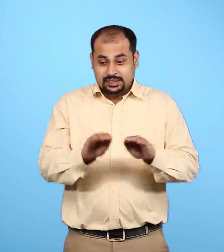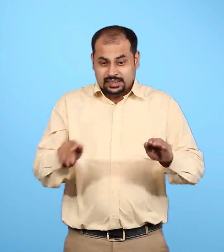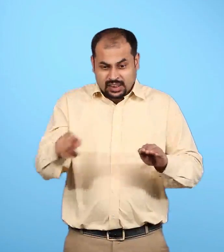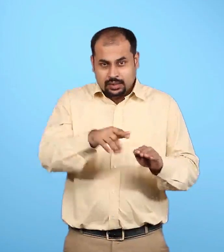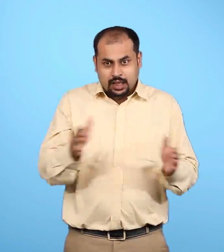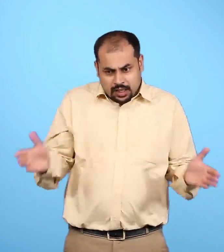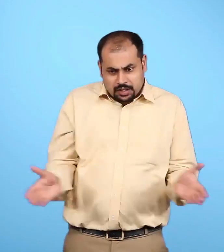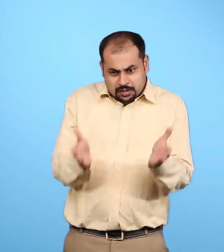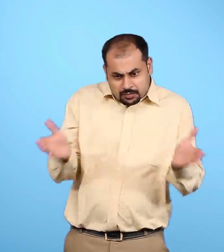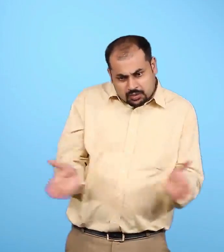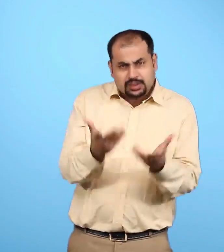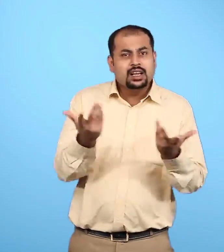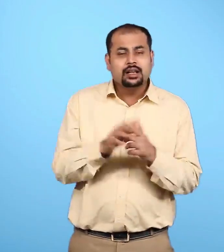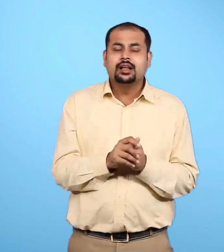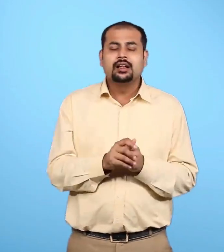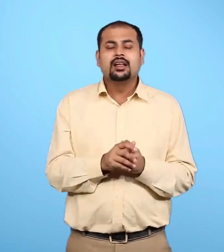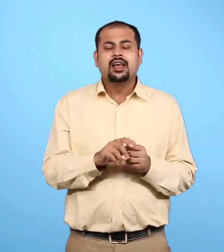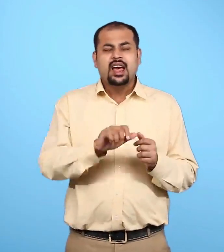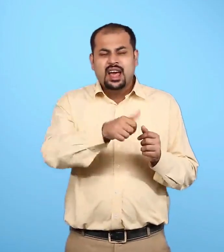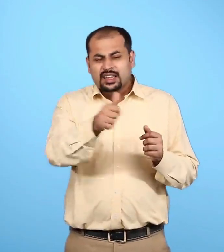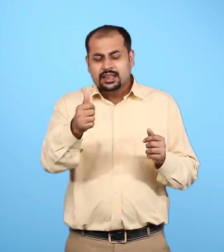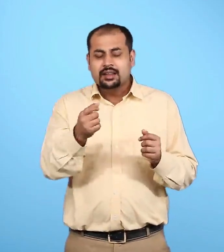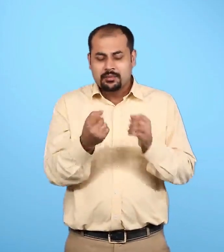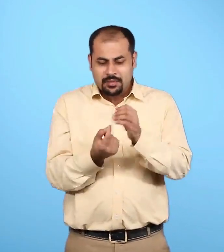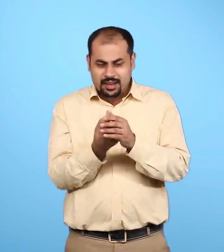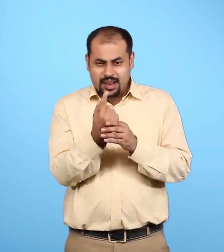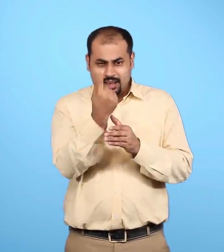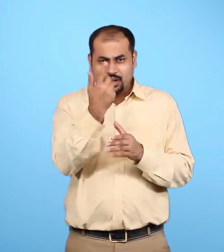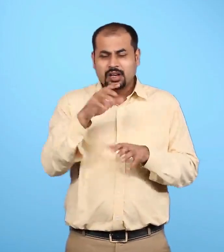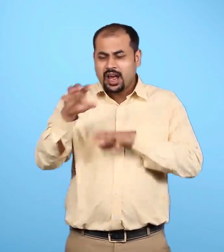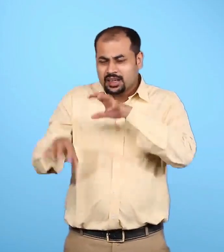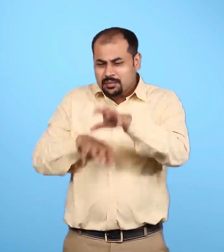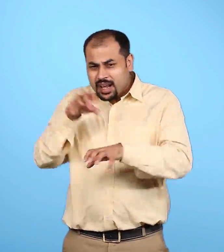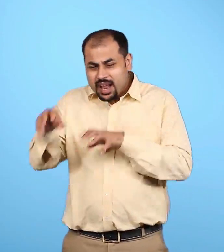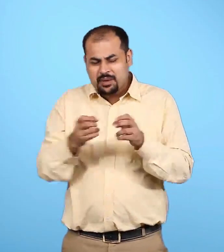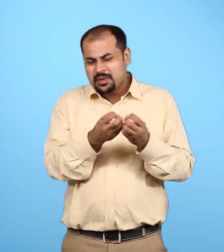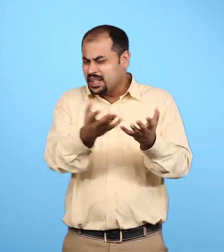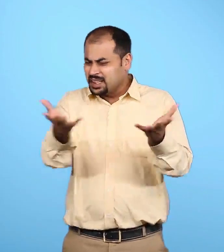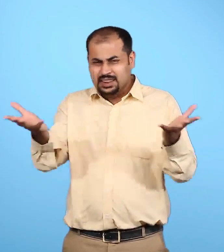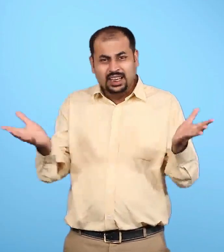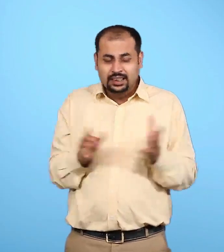Children should be encouraged to observe growth patterns of many other plants and animals.